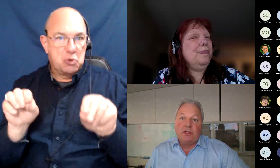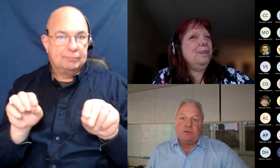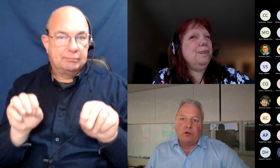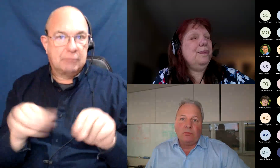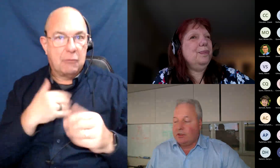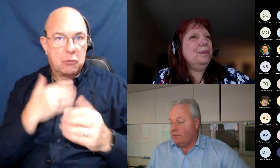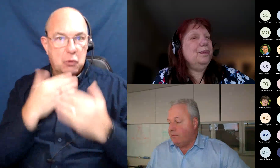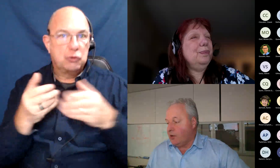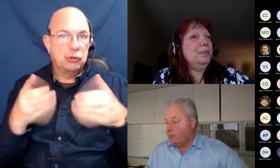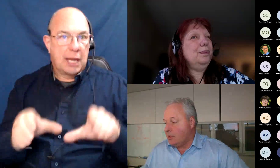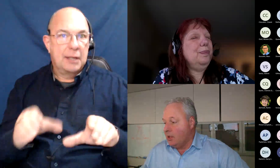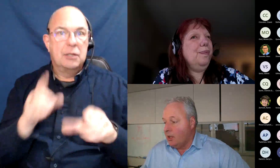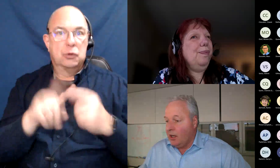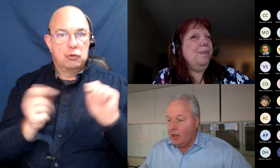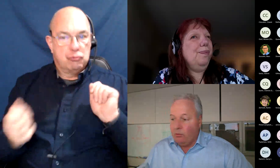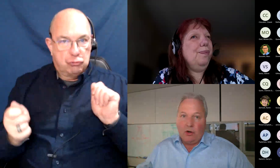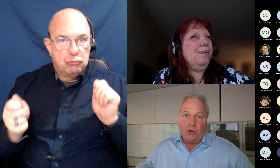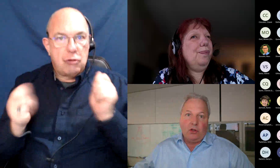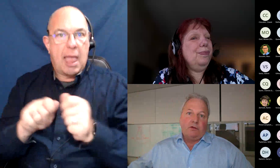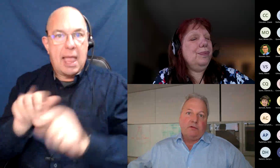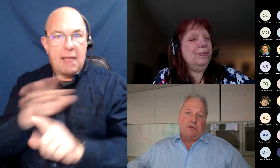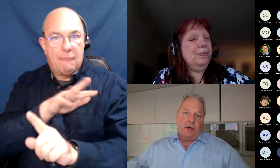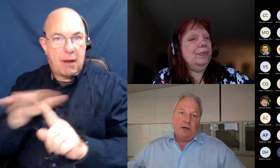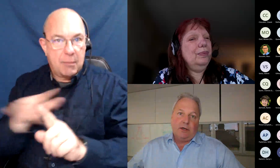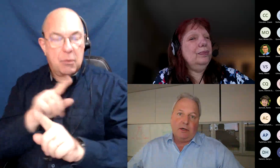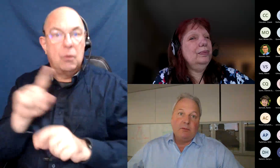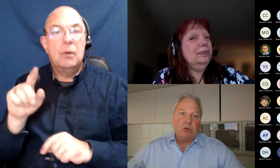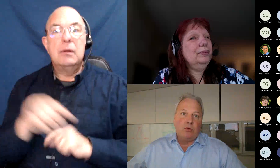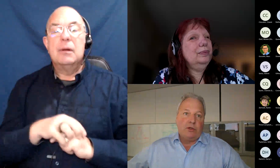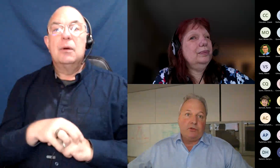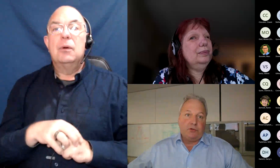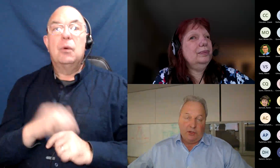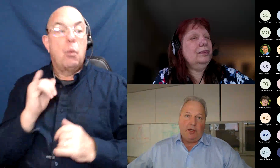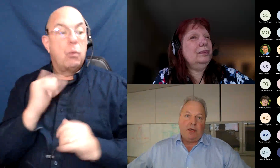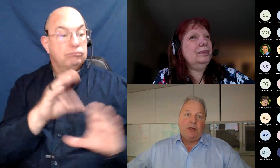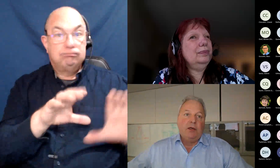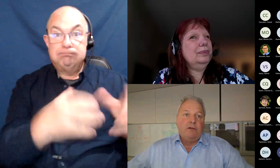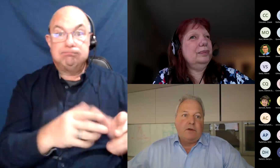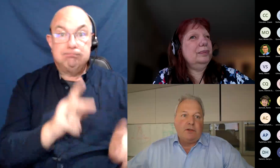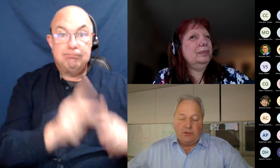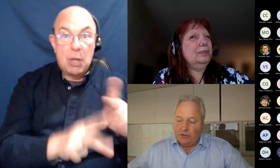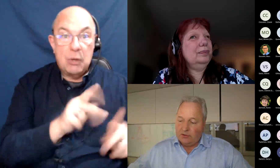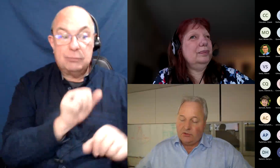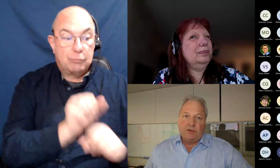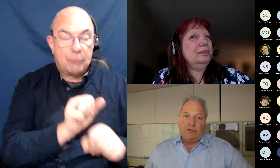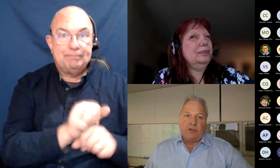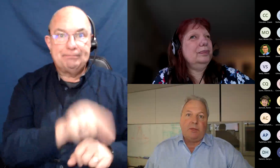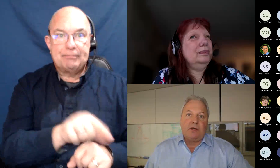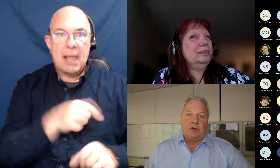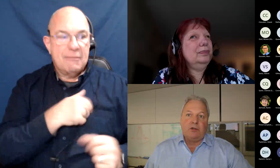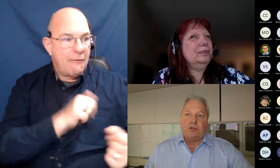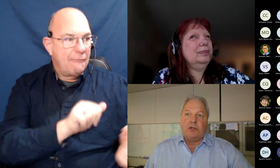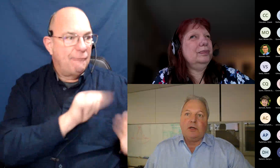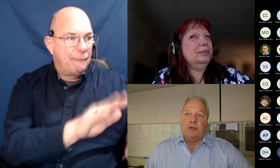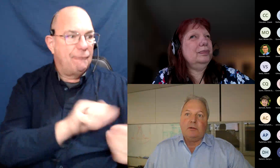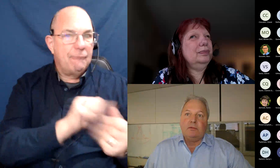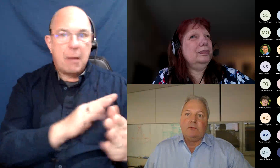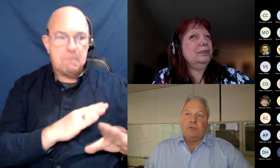chance of transforming the environment where a lot of employees today face significant